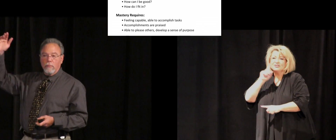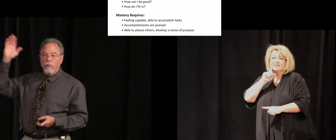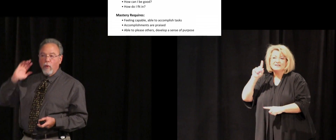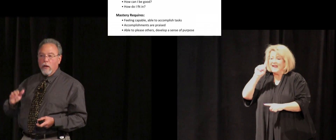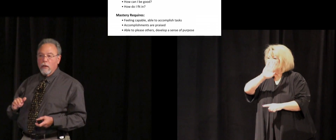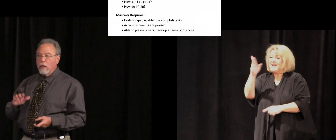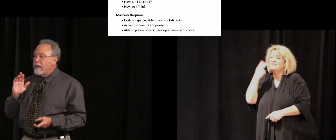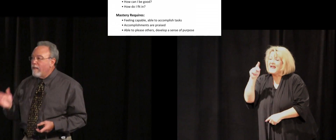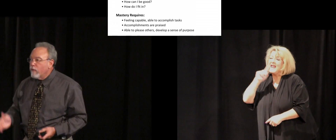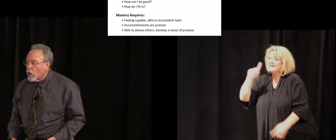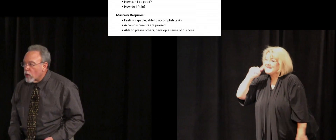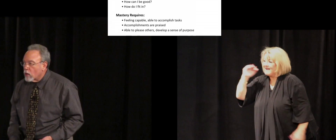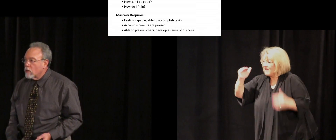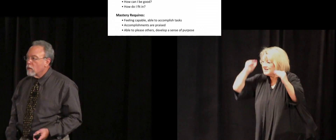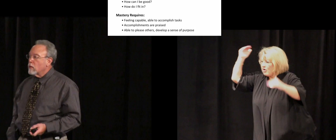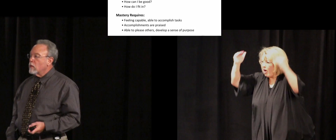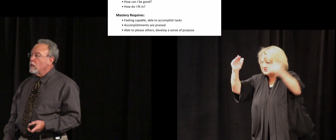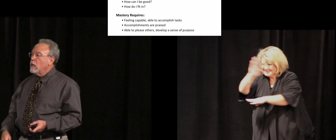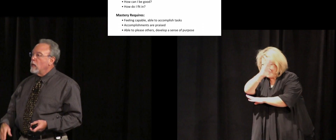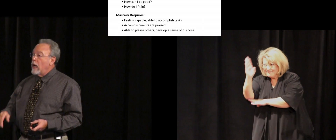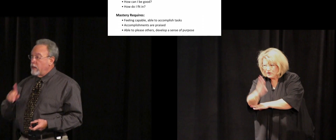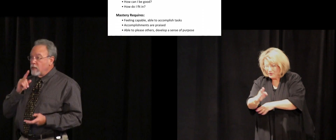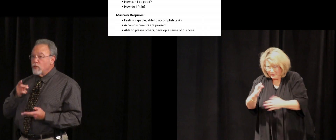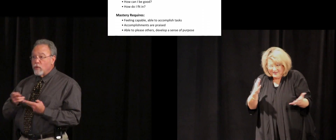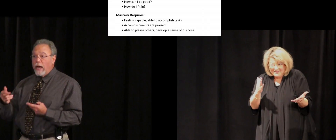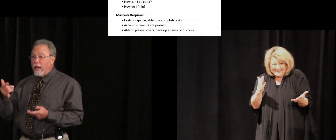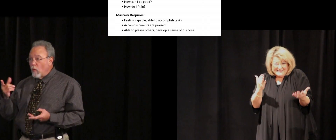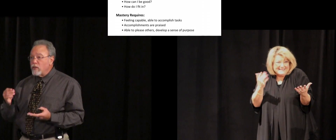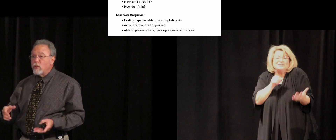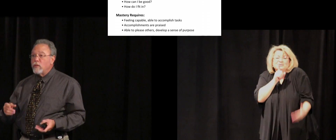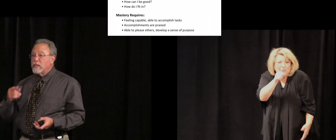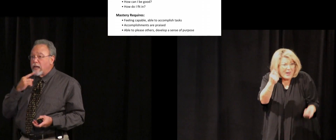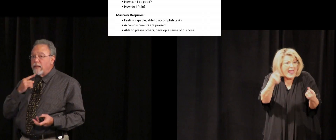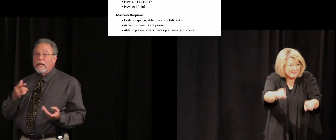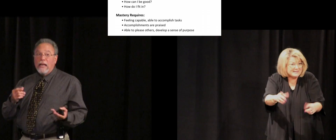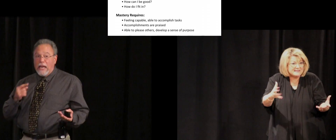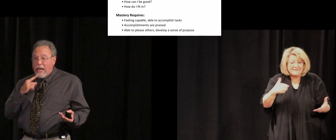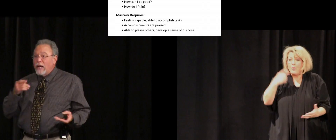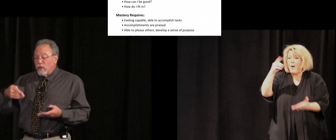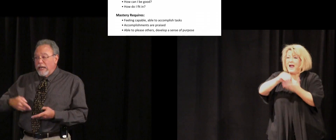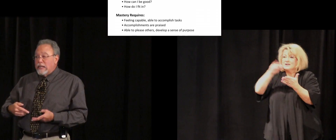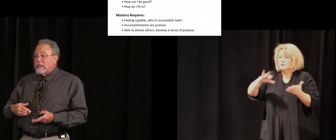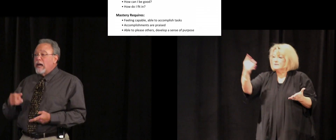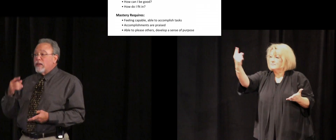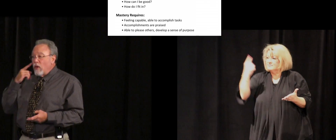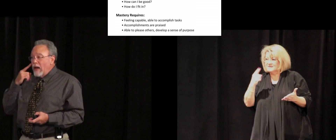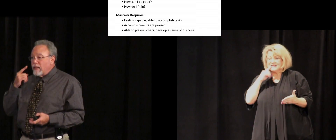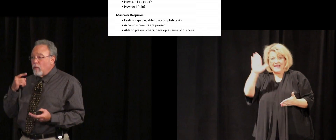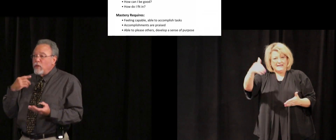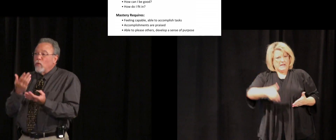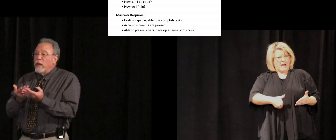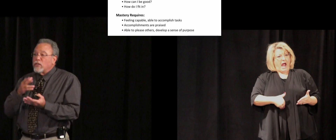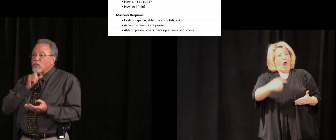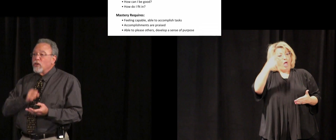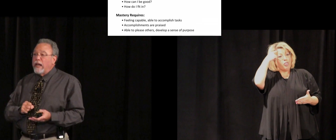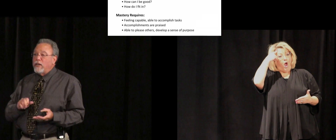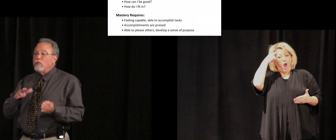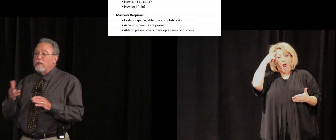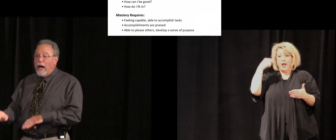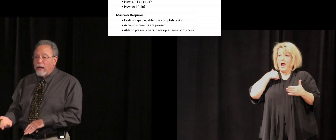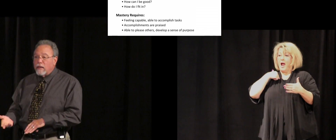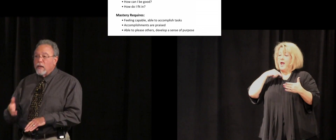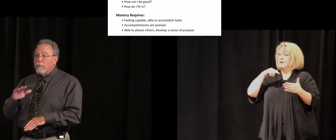And your relationships now turn from family to school and social. That's where the importance is.